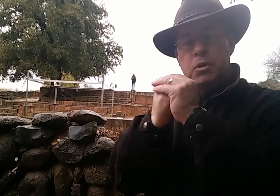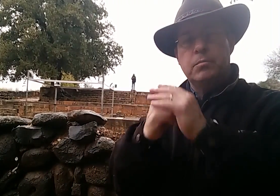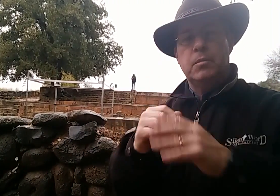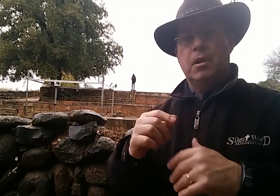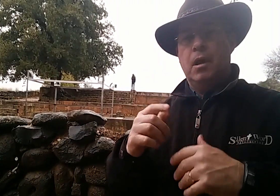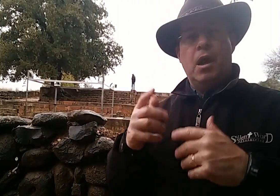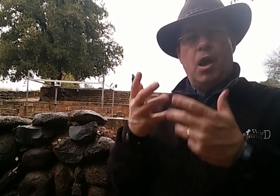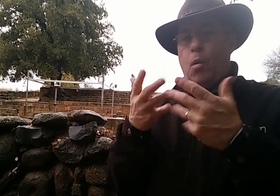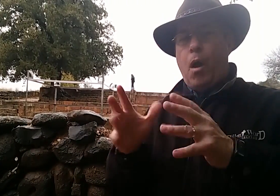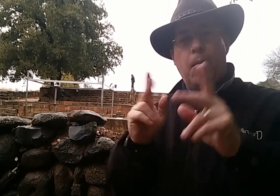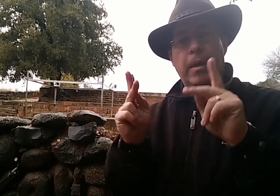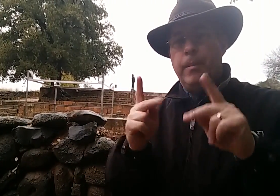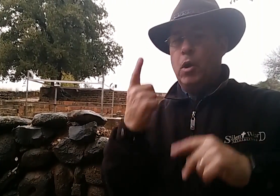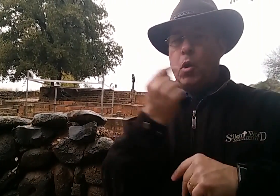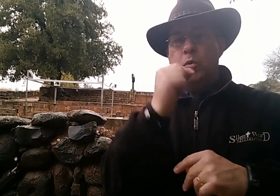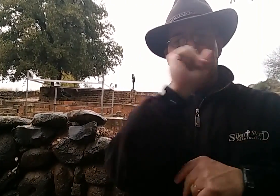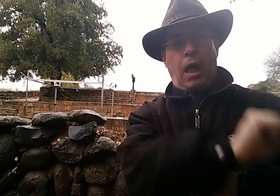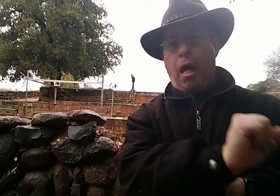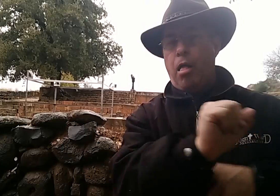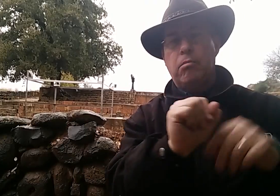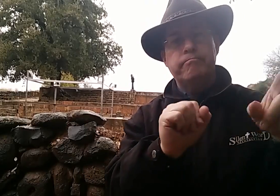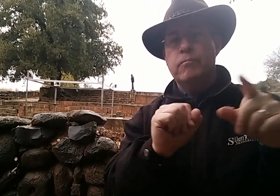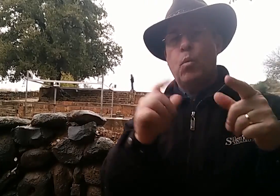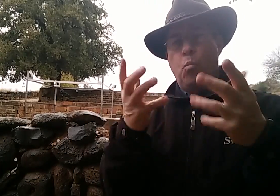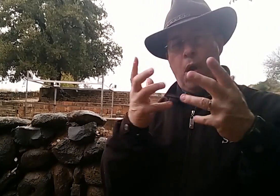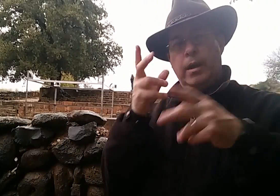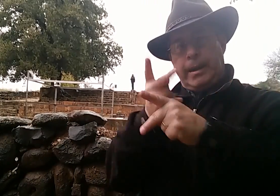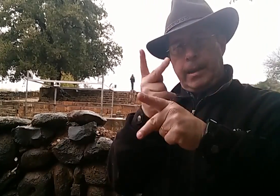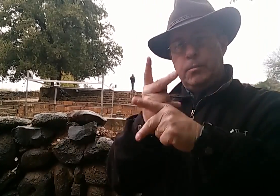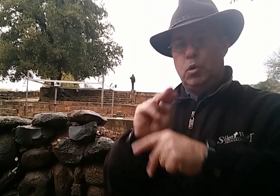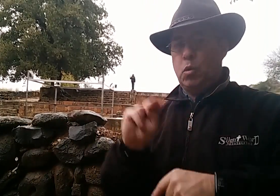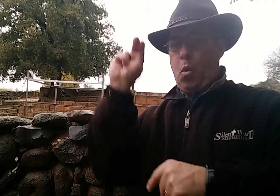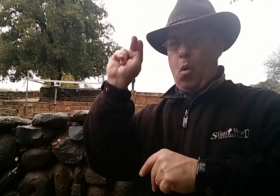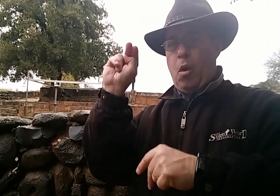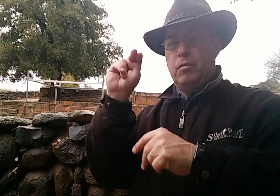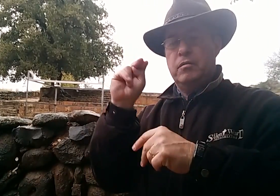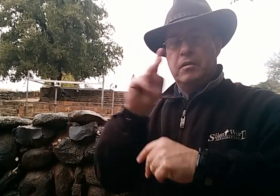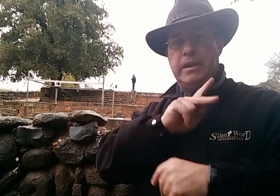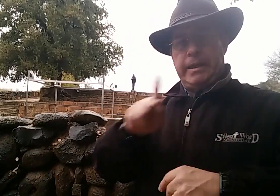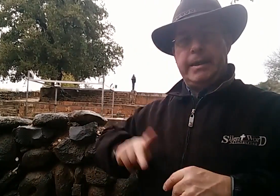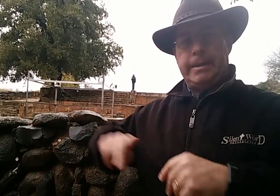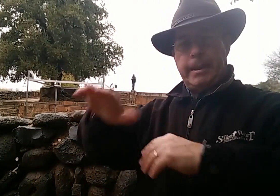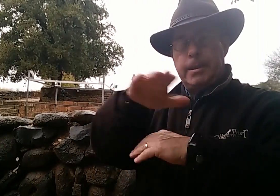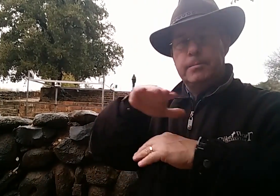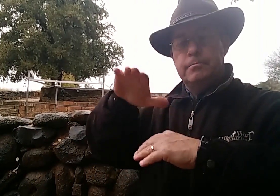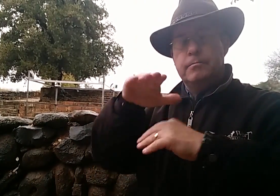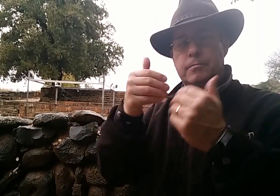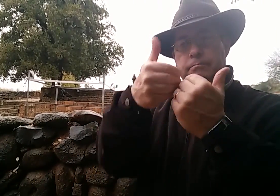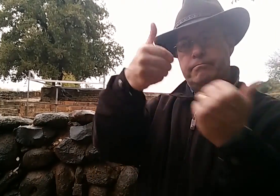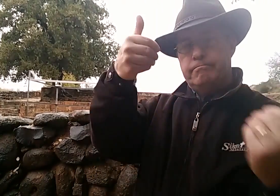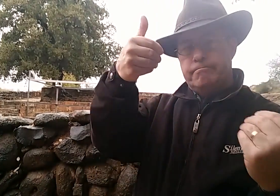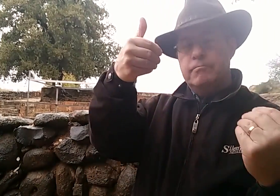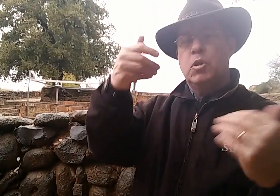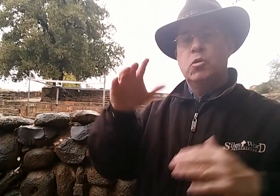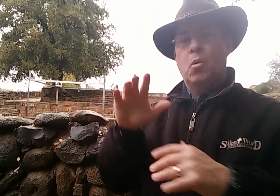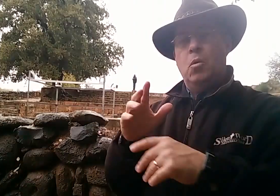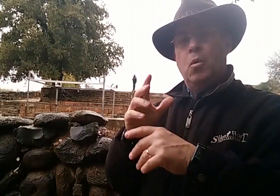and worship. He didn't want people going to the south. He wanted them to stay in the north to worship, and so